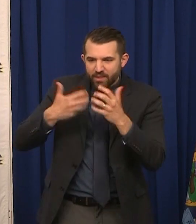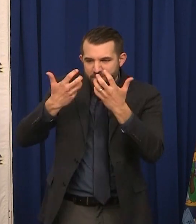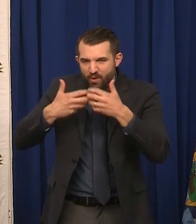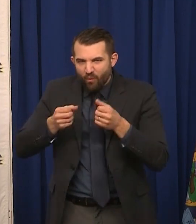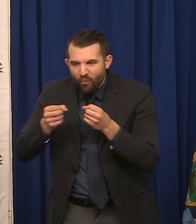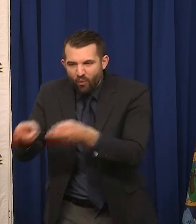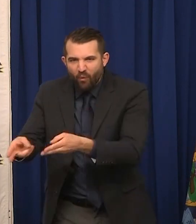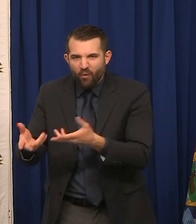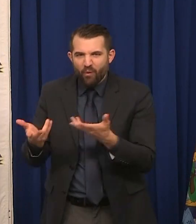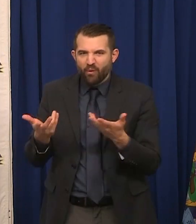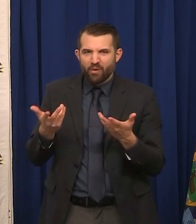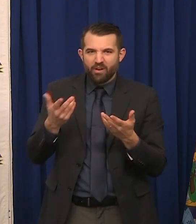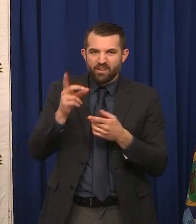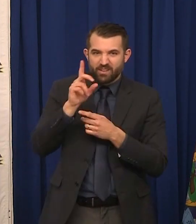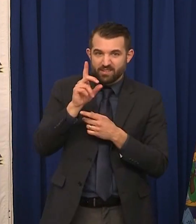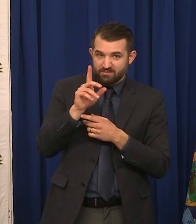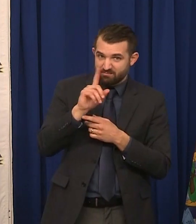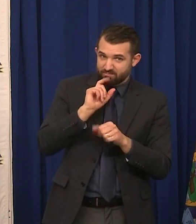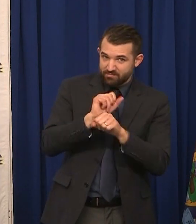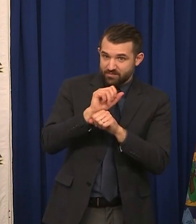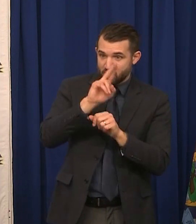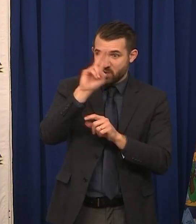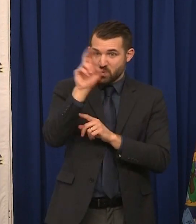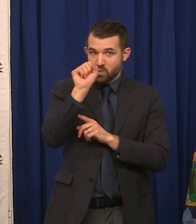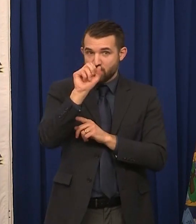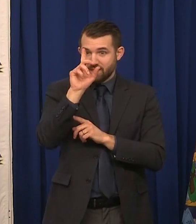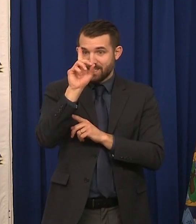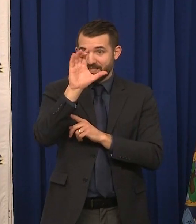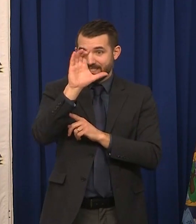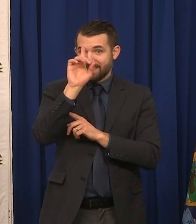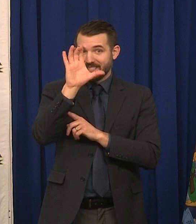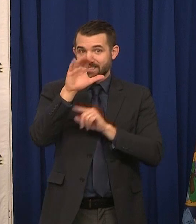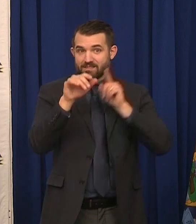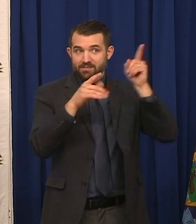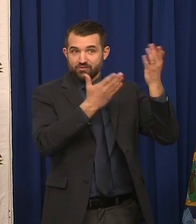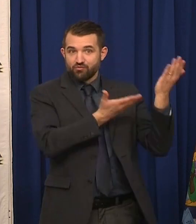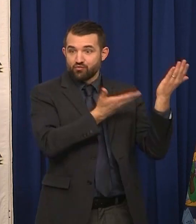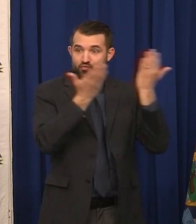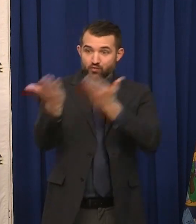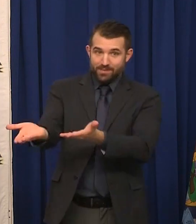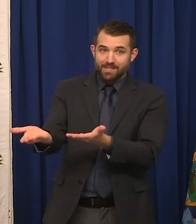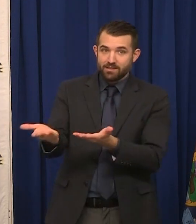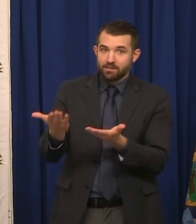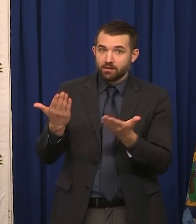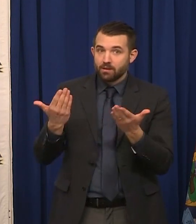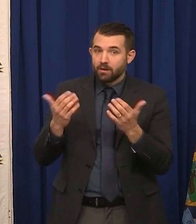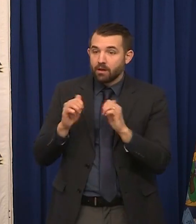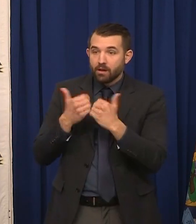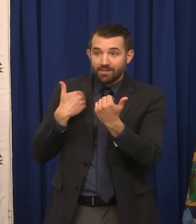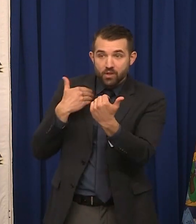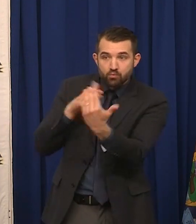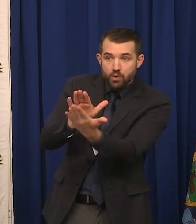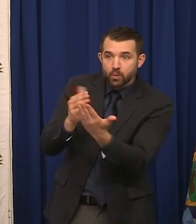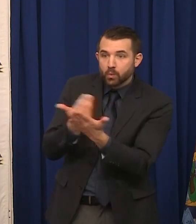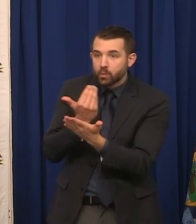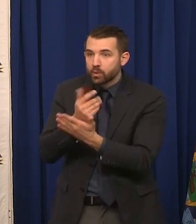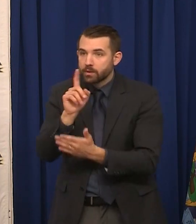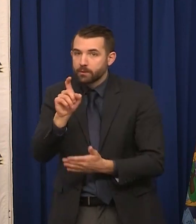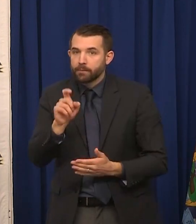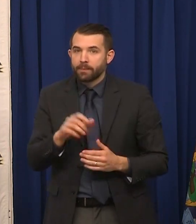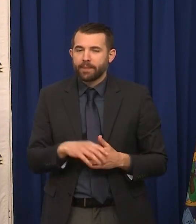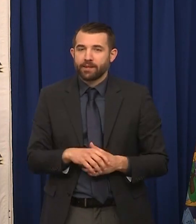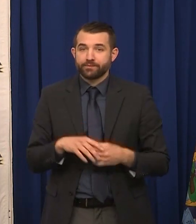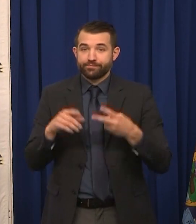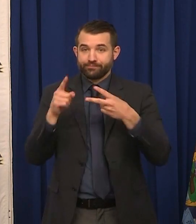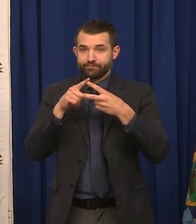about maybe not throwing away some of that equipment, depending on what it is and how useful it could be? So Caitlin, I'm going to take those in reverse order. Your first